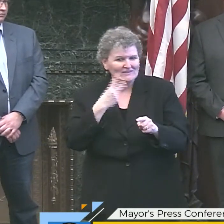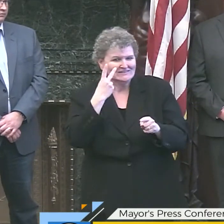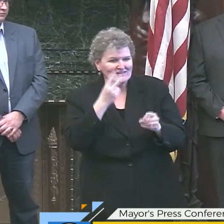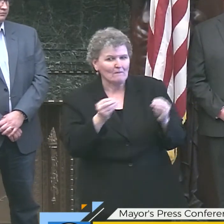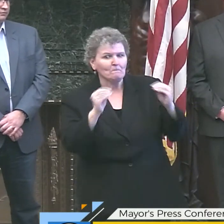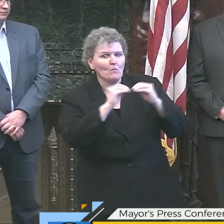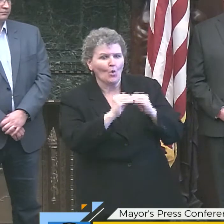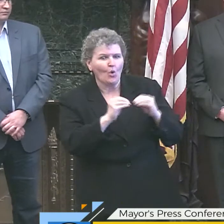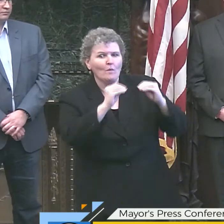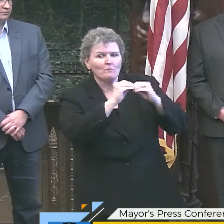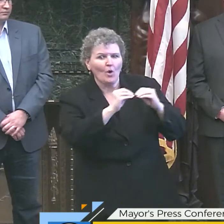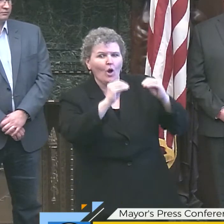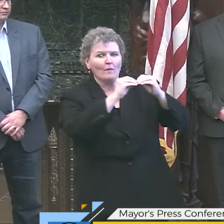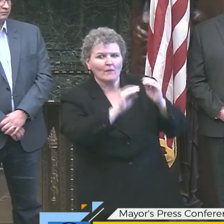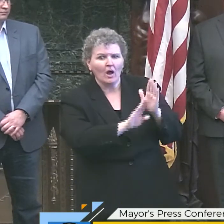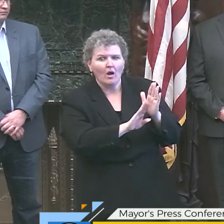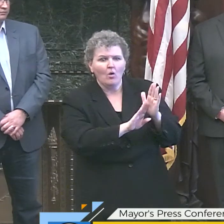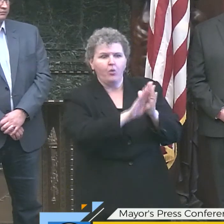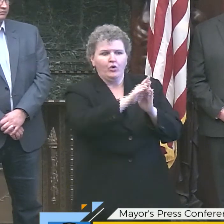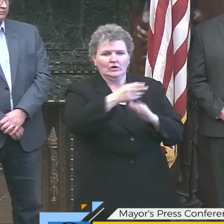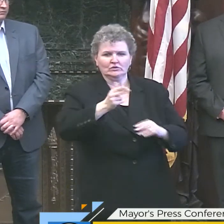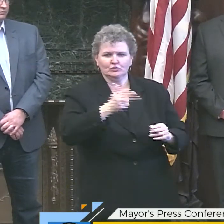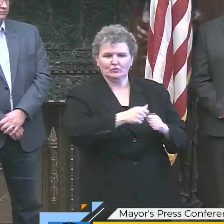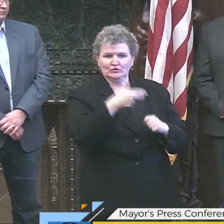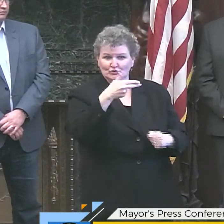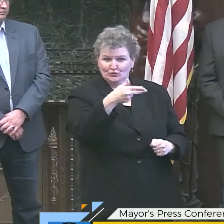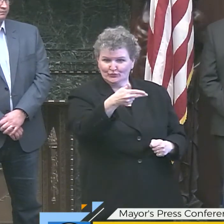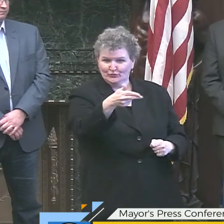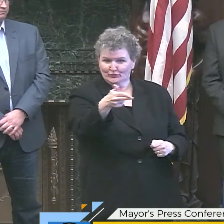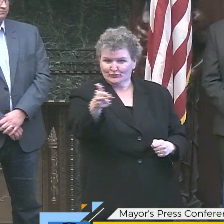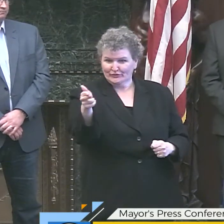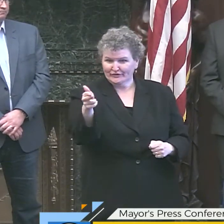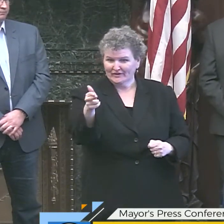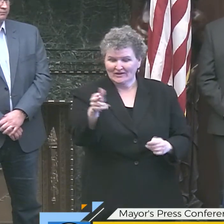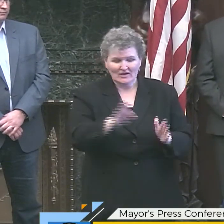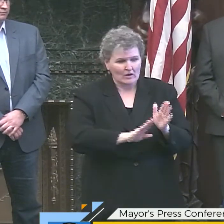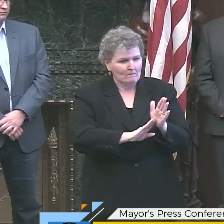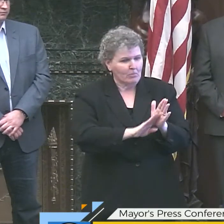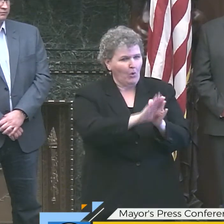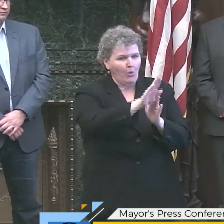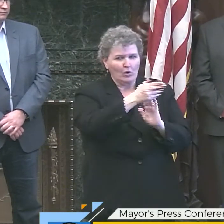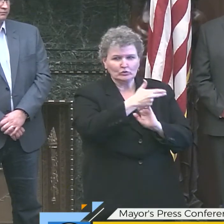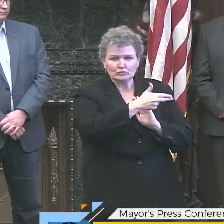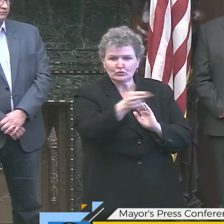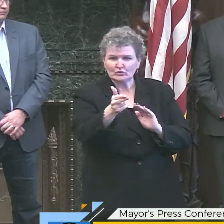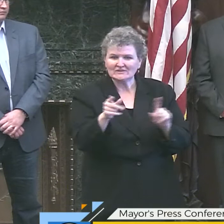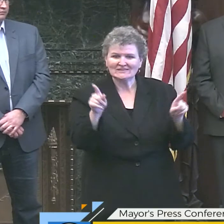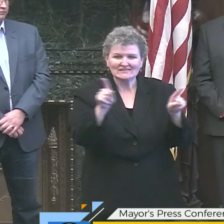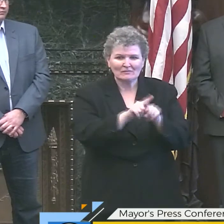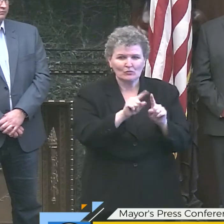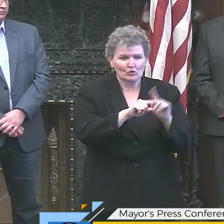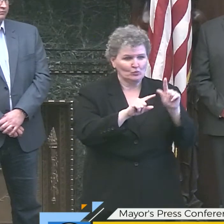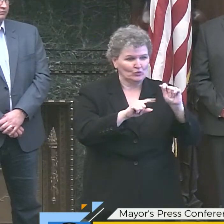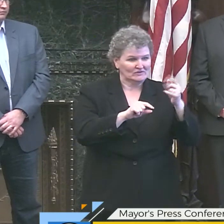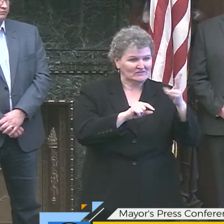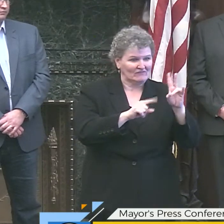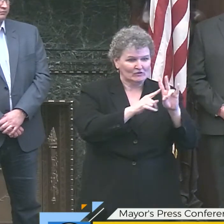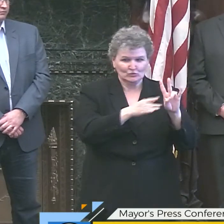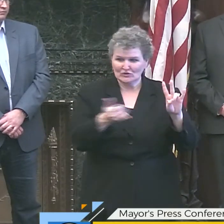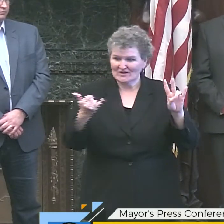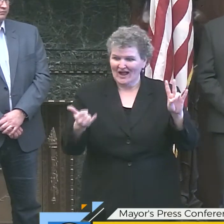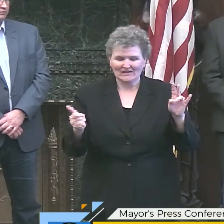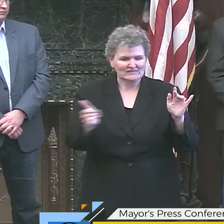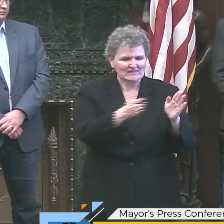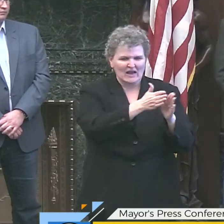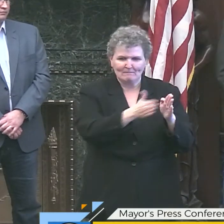a spike in shootings, but this spike has been occurring actually since 2017. So I don't necessarily want to attribute